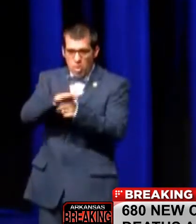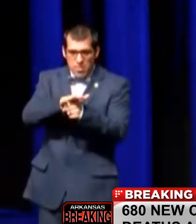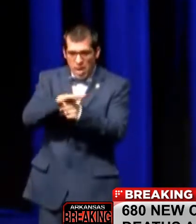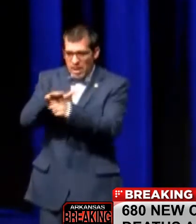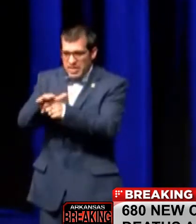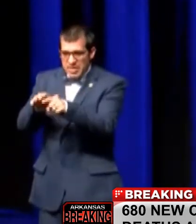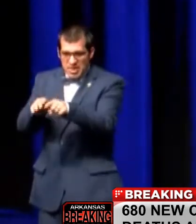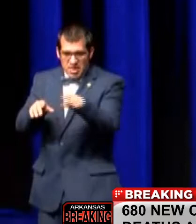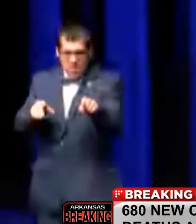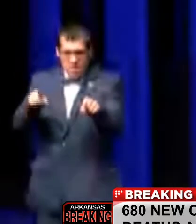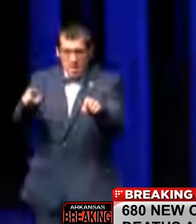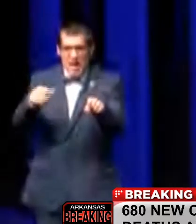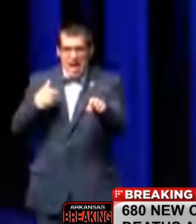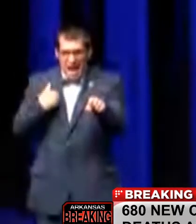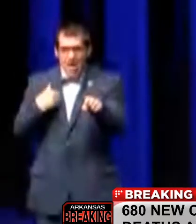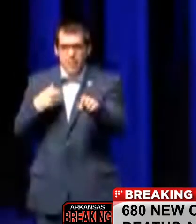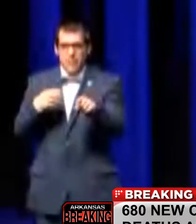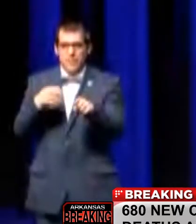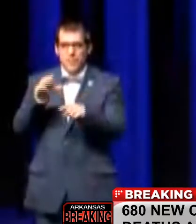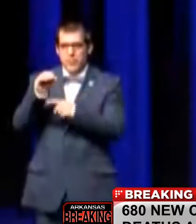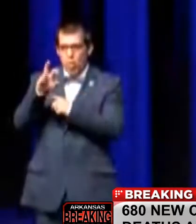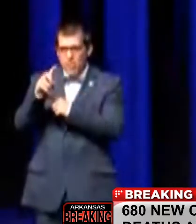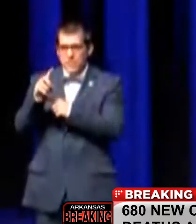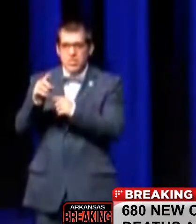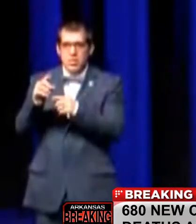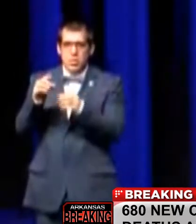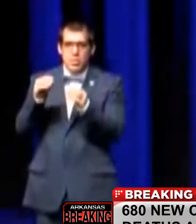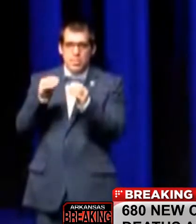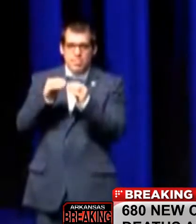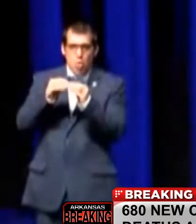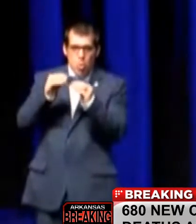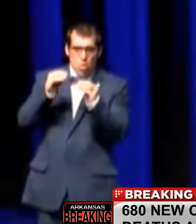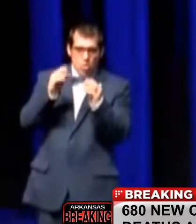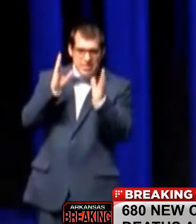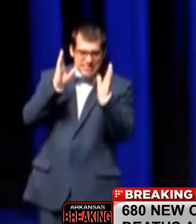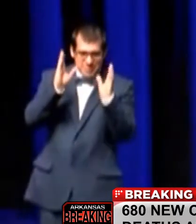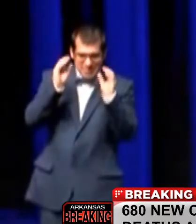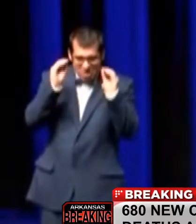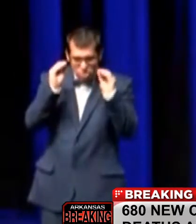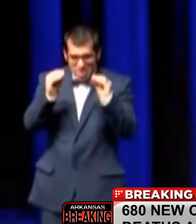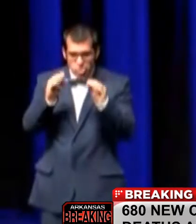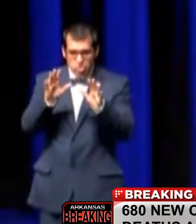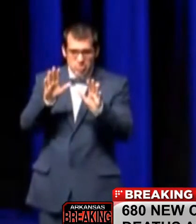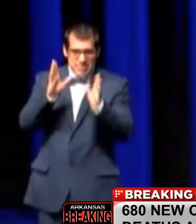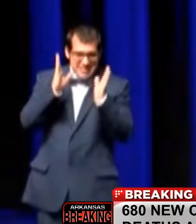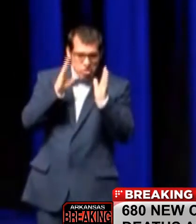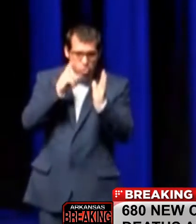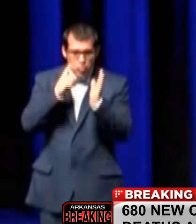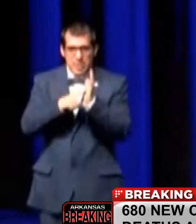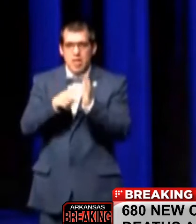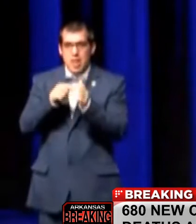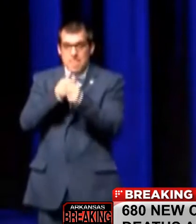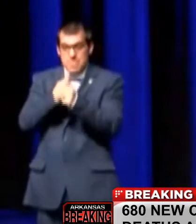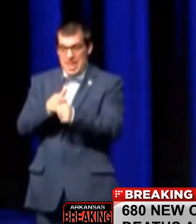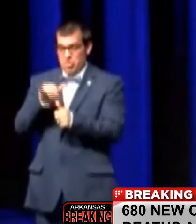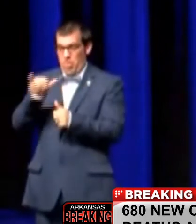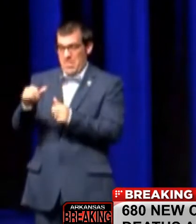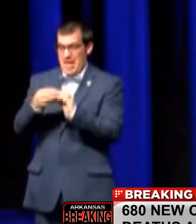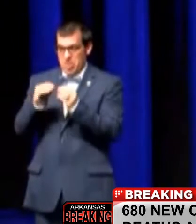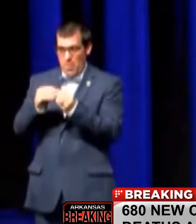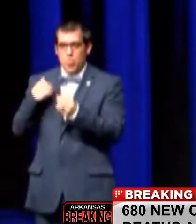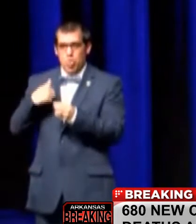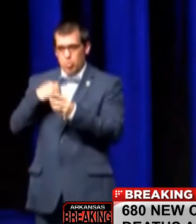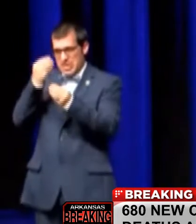to emphasize more education perhaps and more attention. And based on those numbers, we continue telling